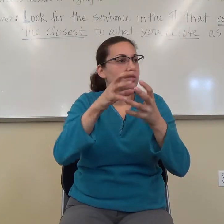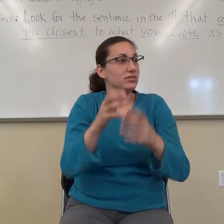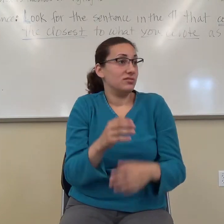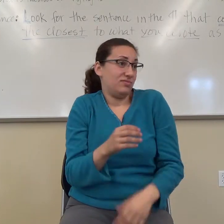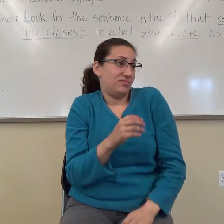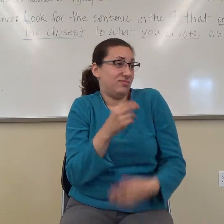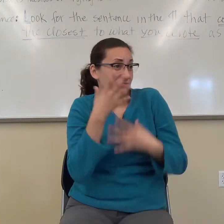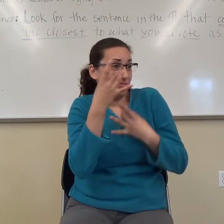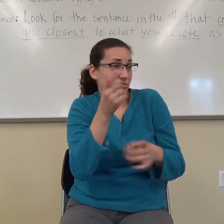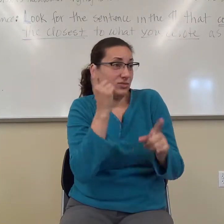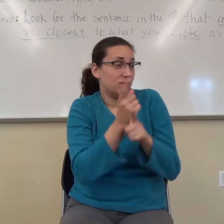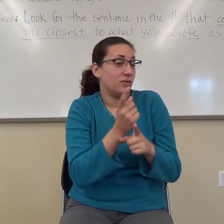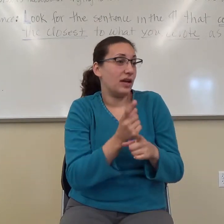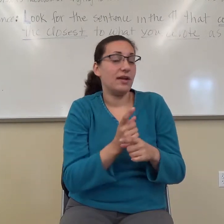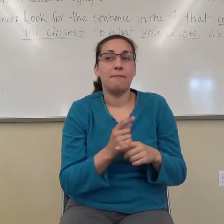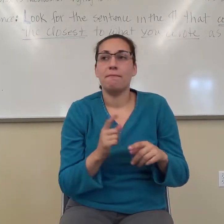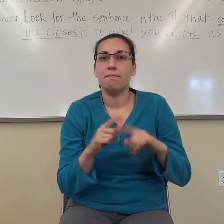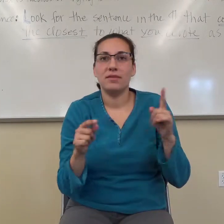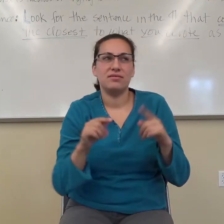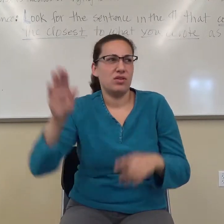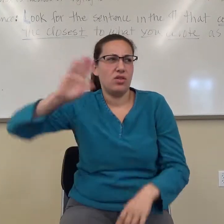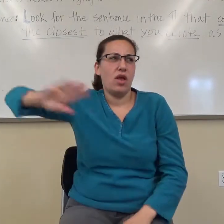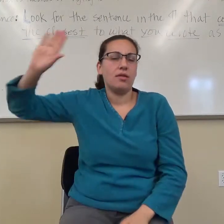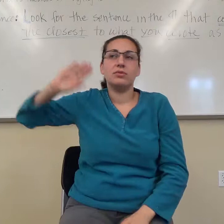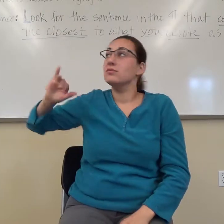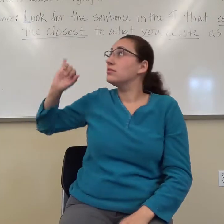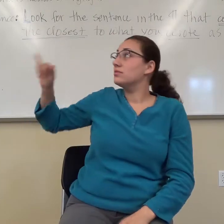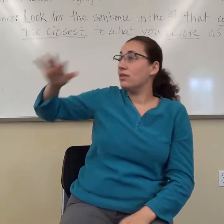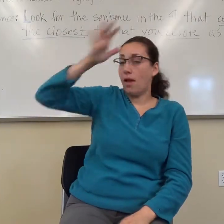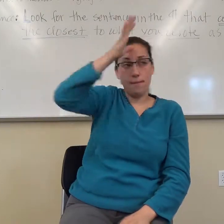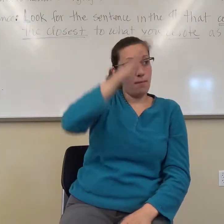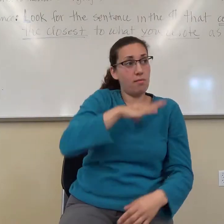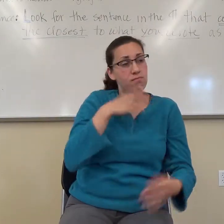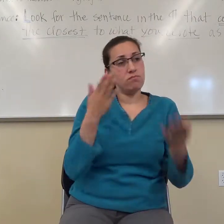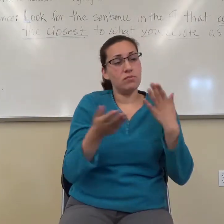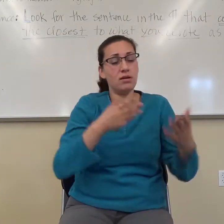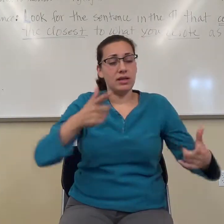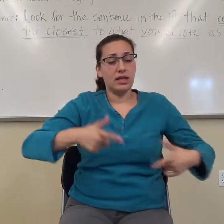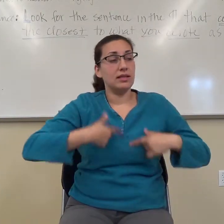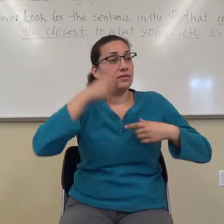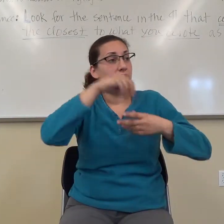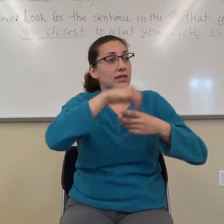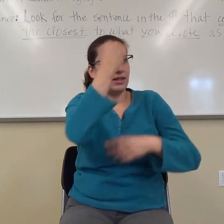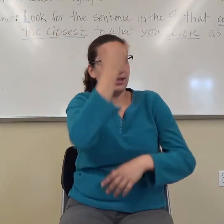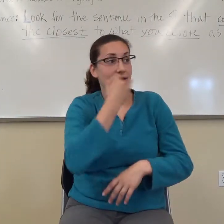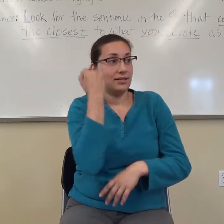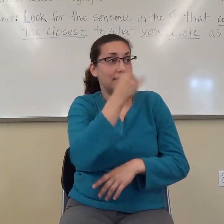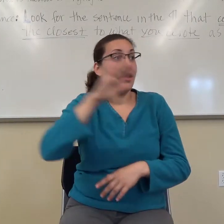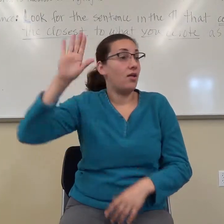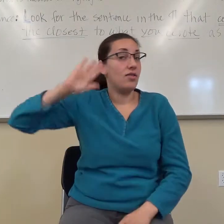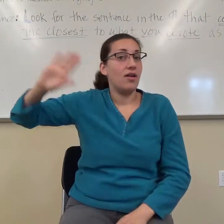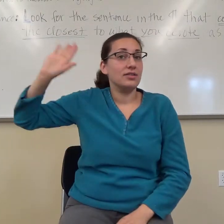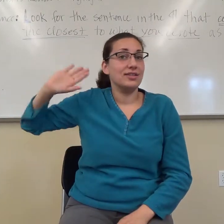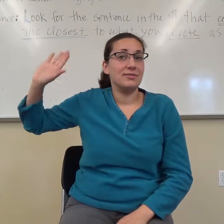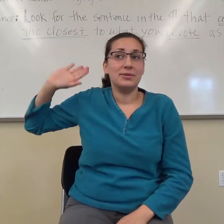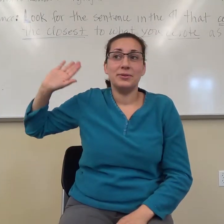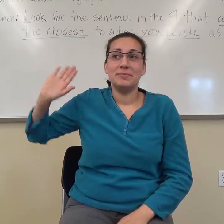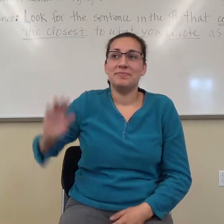is probably in Italy, probably living in Italy at a long time ago. So that's